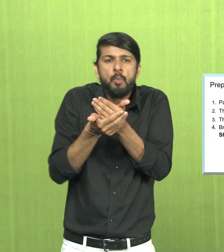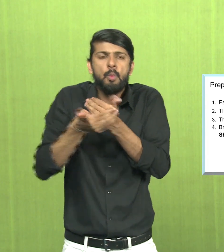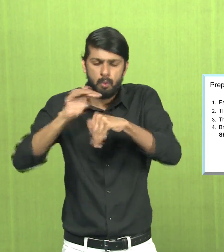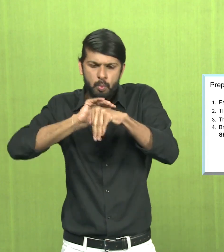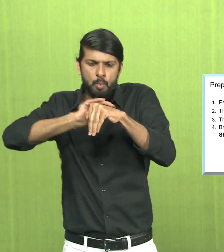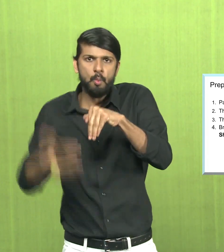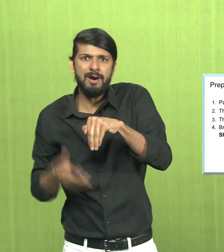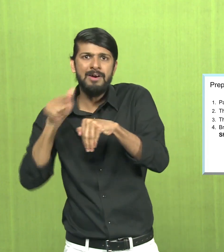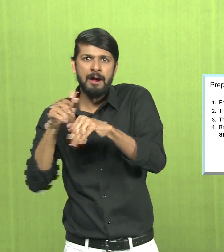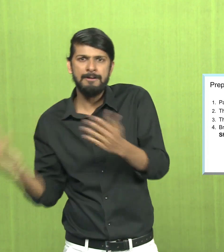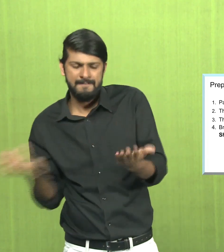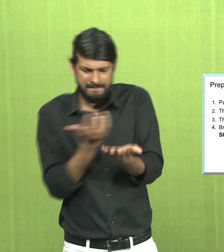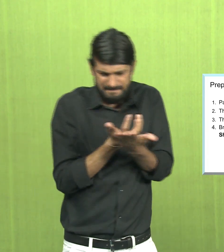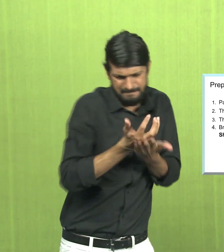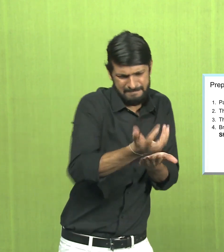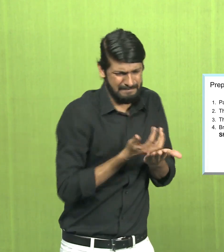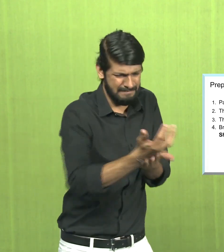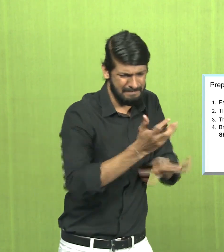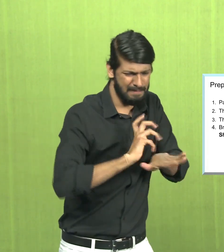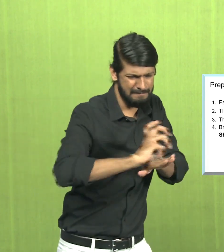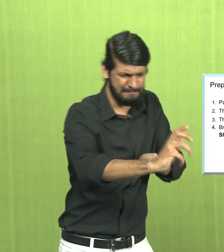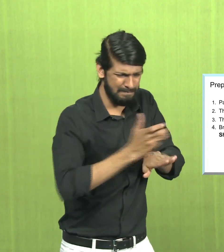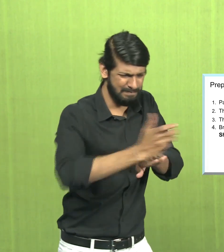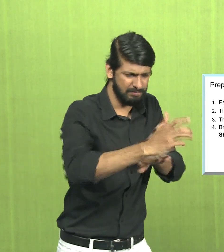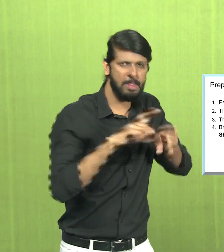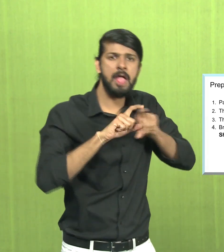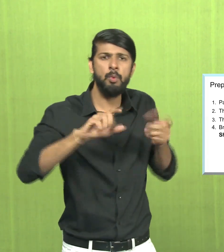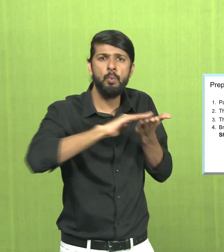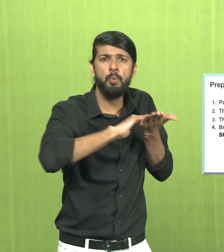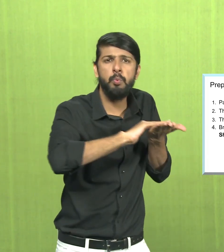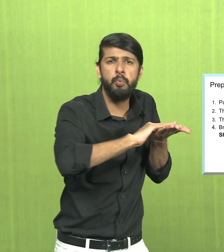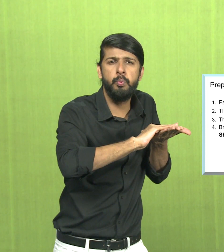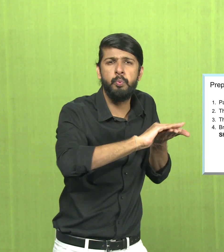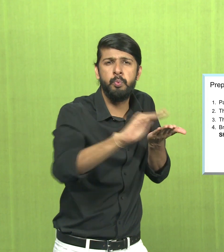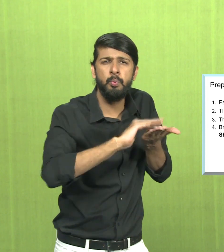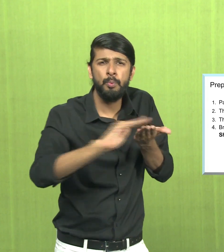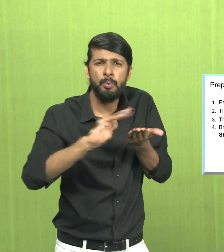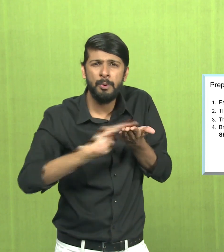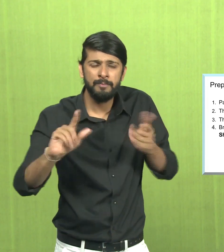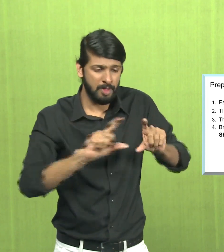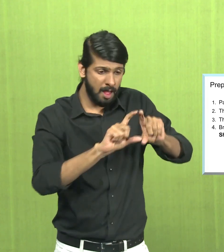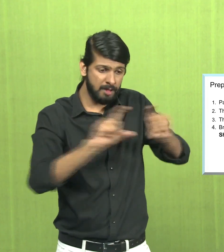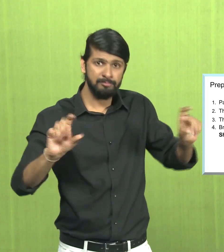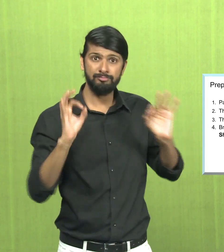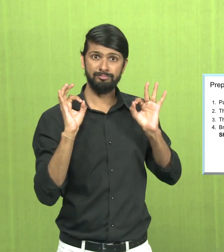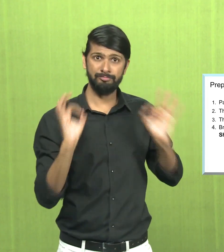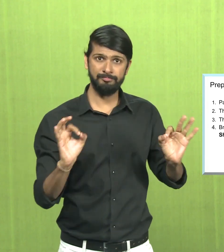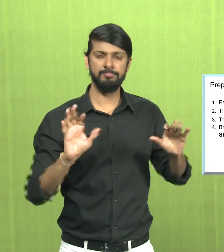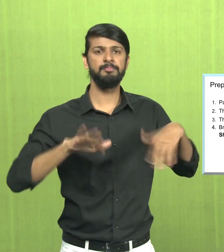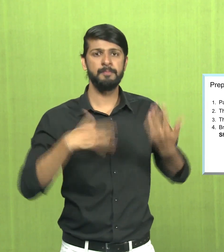The conch shell, the surface was used to ensure that all the water came out and